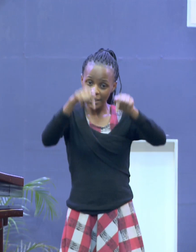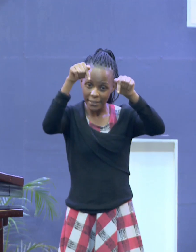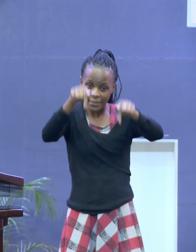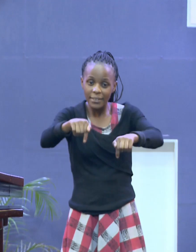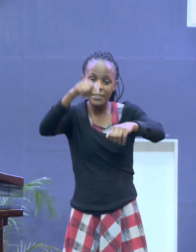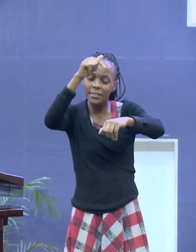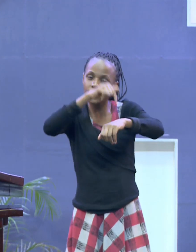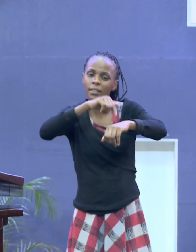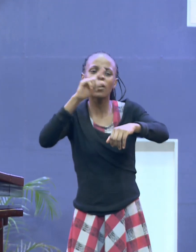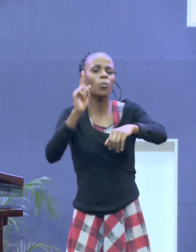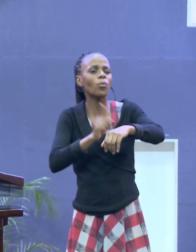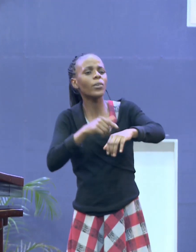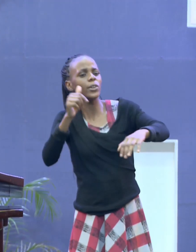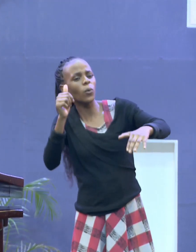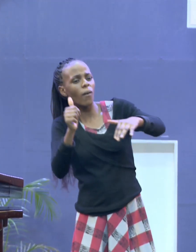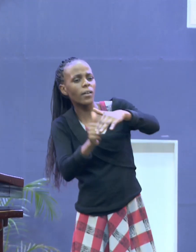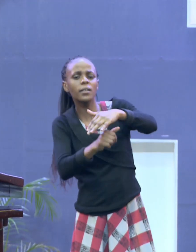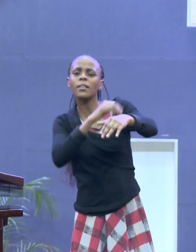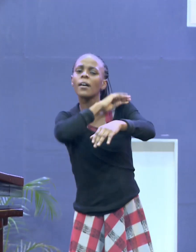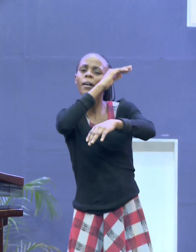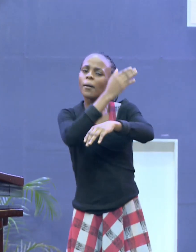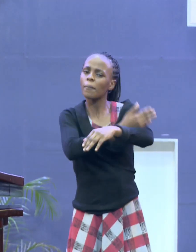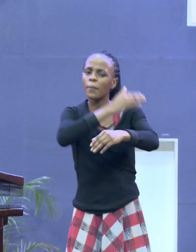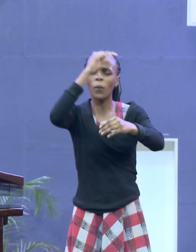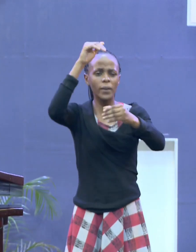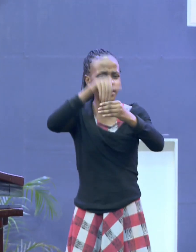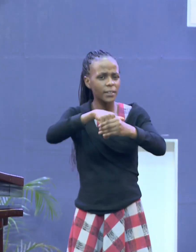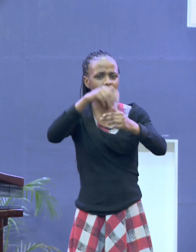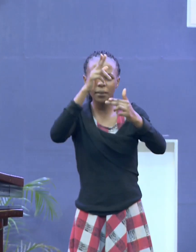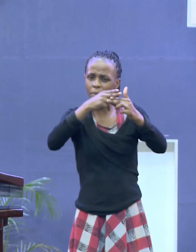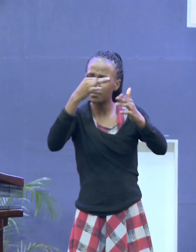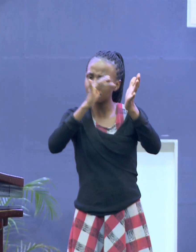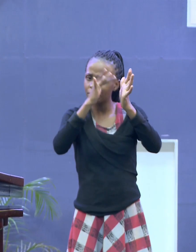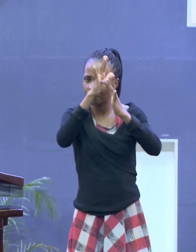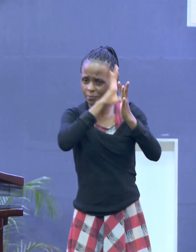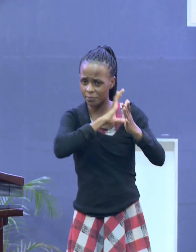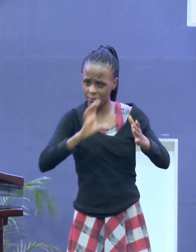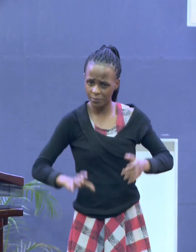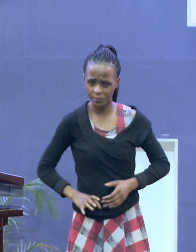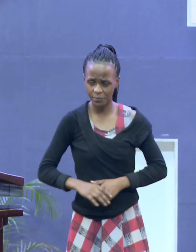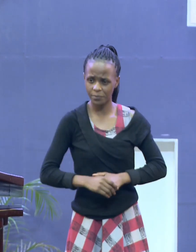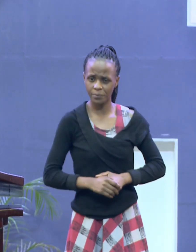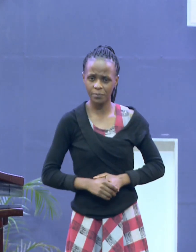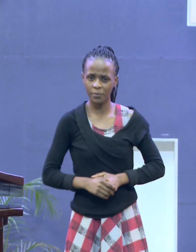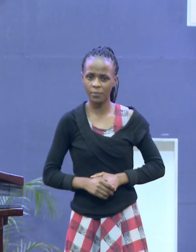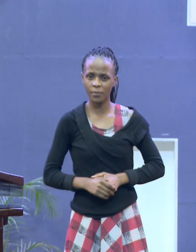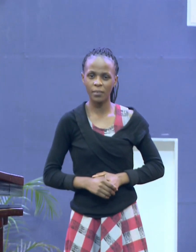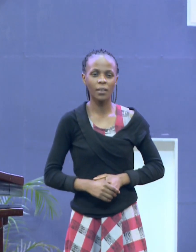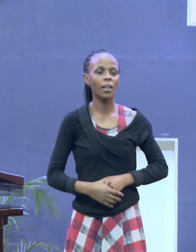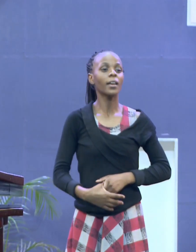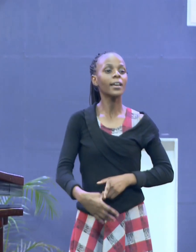amanyi agatudde mu linnya lya Yesu. This time when it's the power that is in the name of Jesus that reigns over you. Agambye